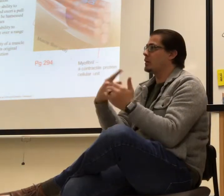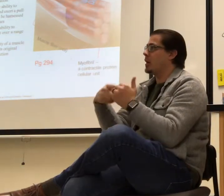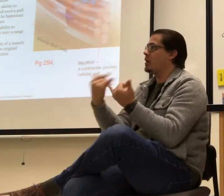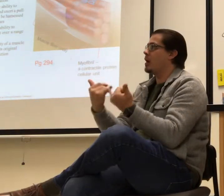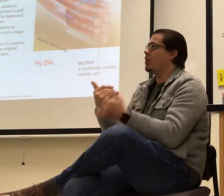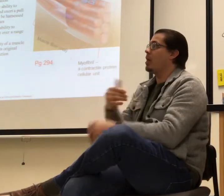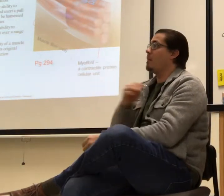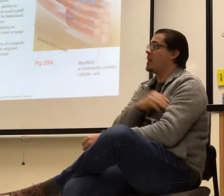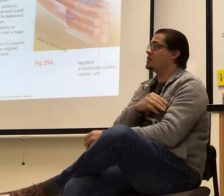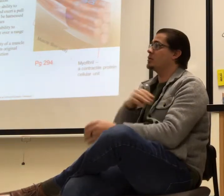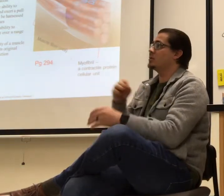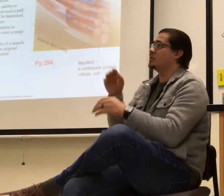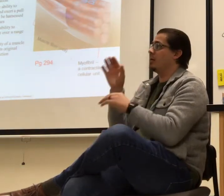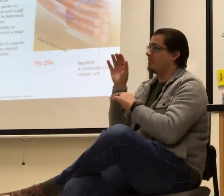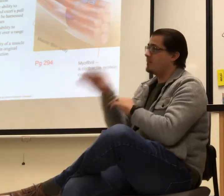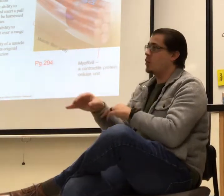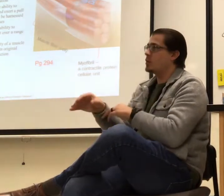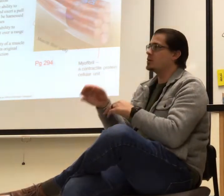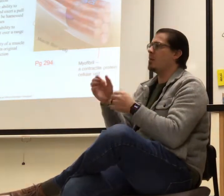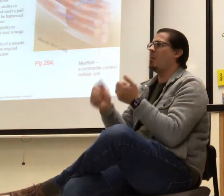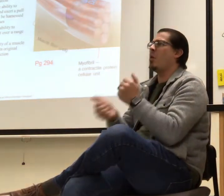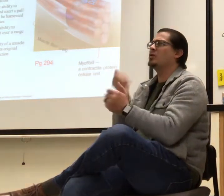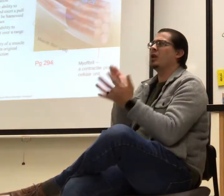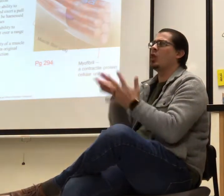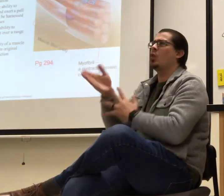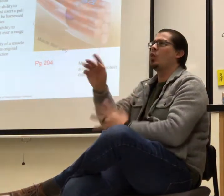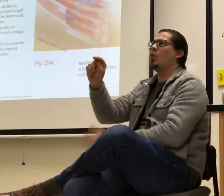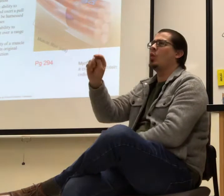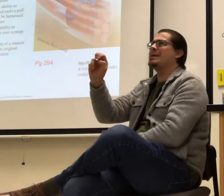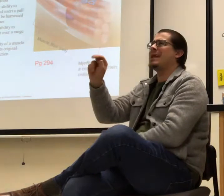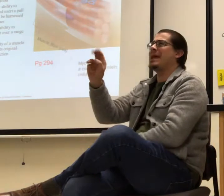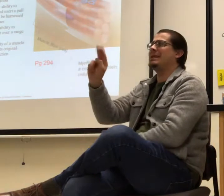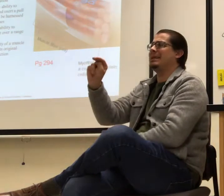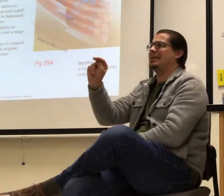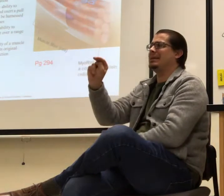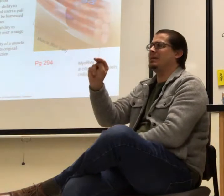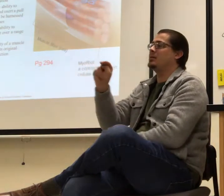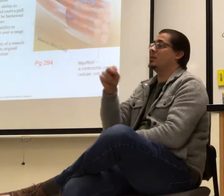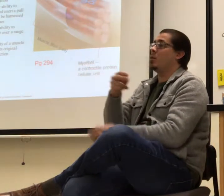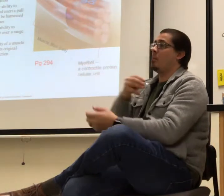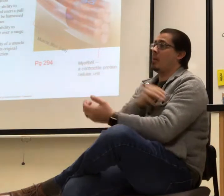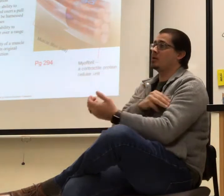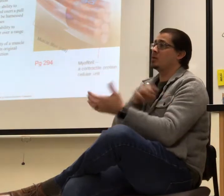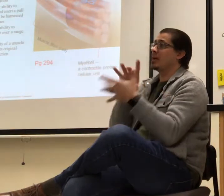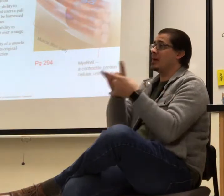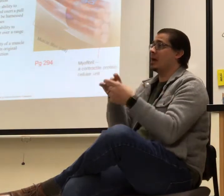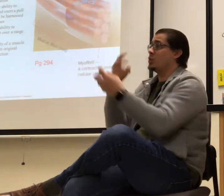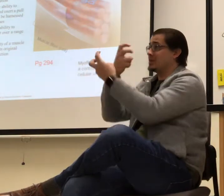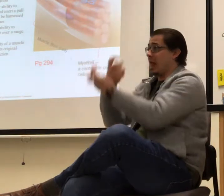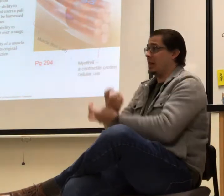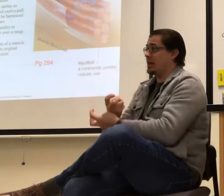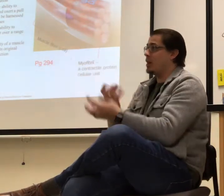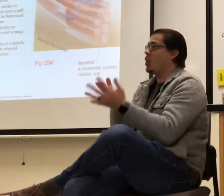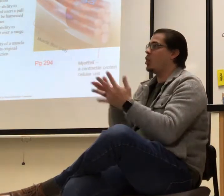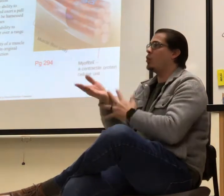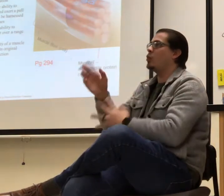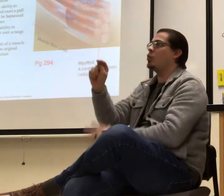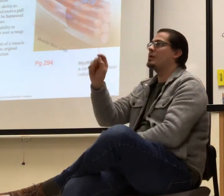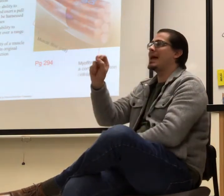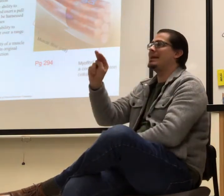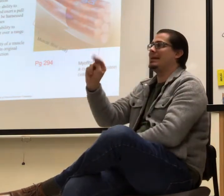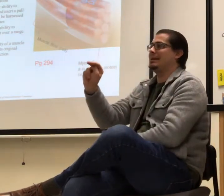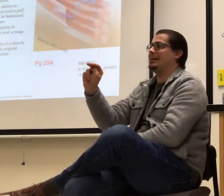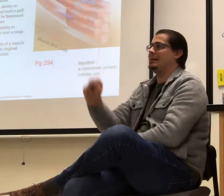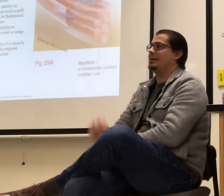muscles exert their force mostly through the tendons. So muscles connect to the skeleton via tendons.